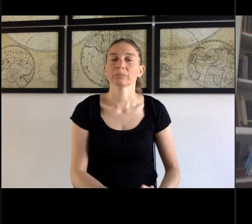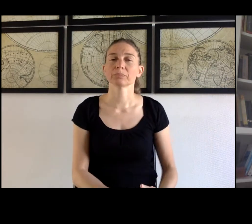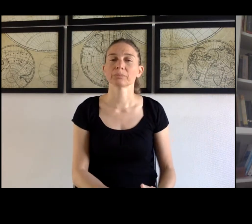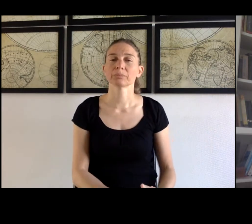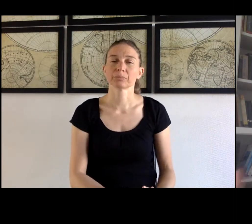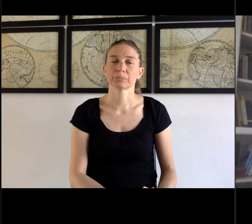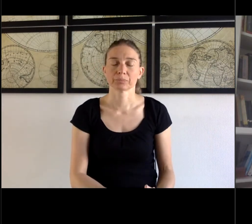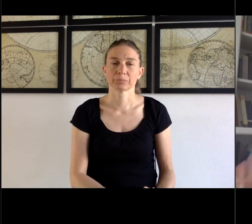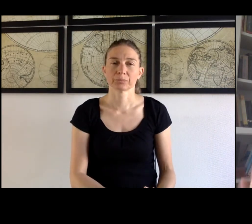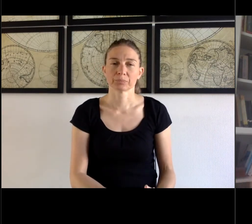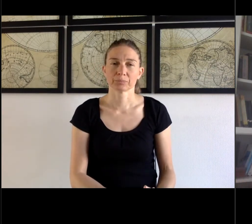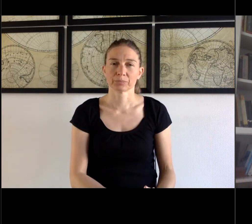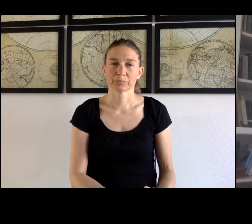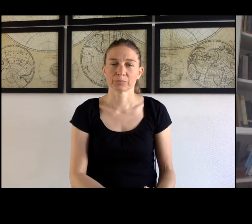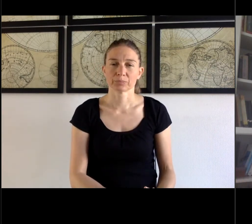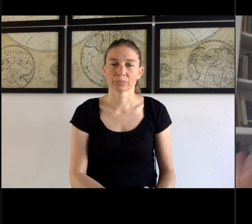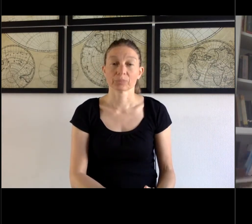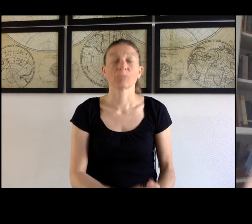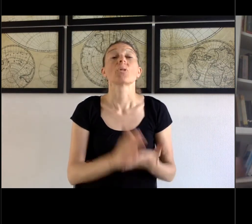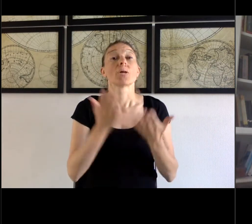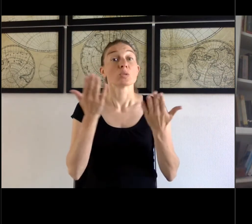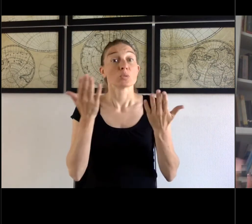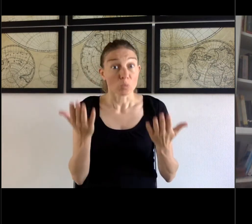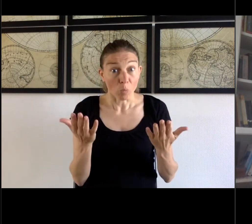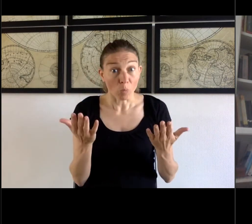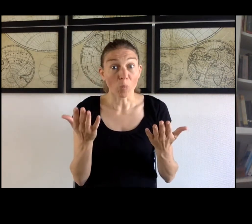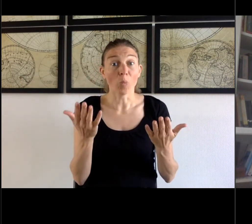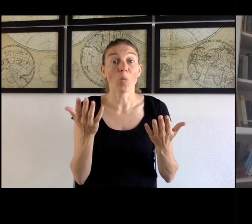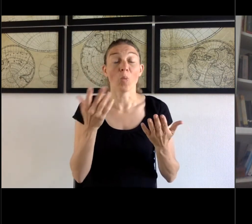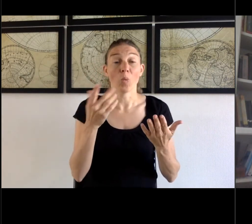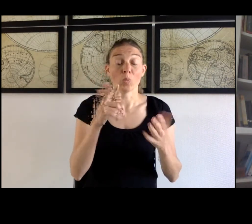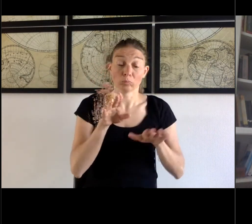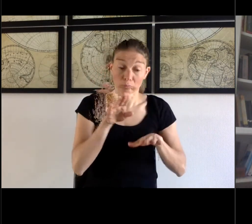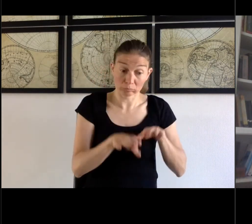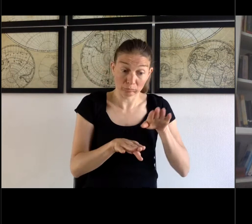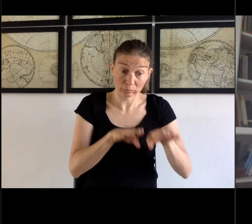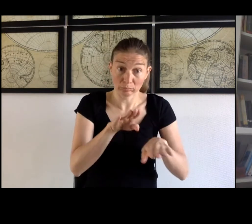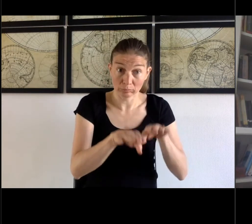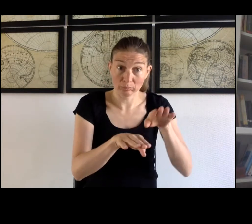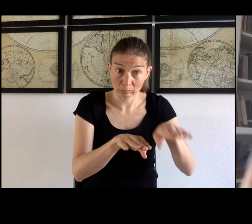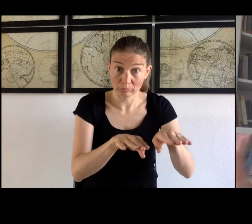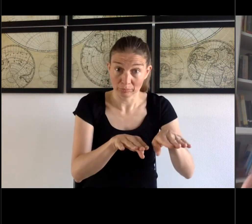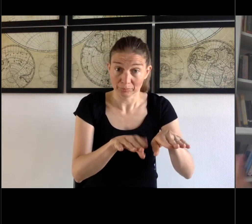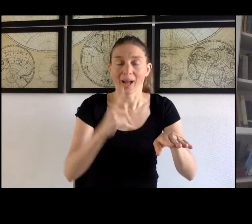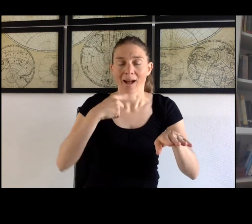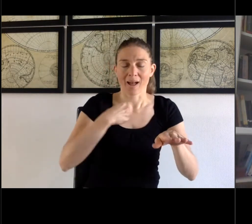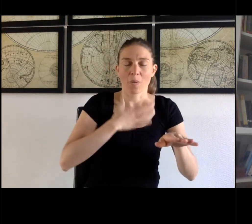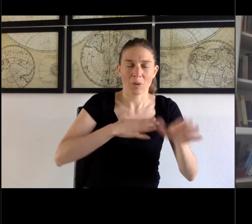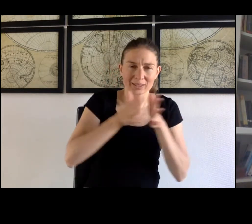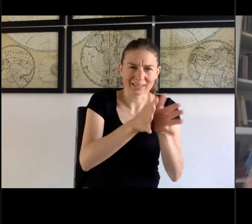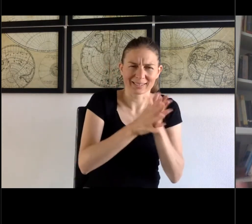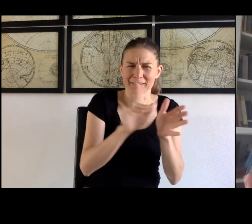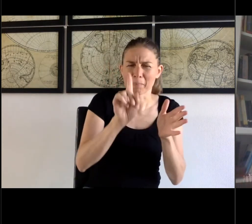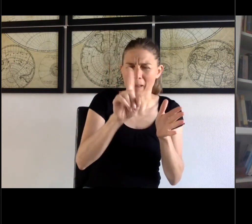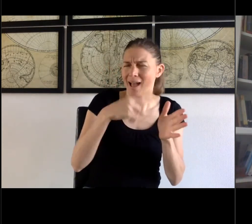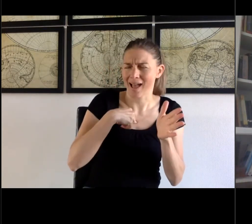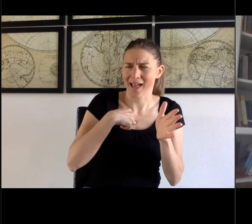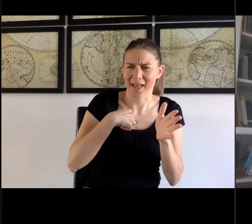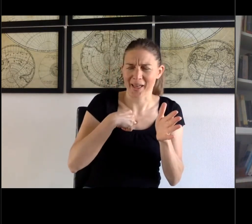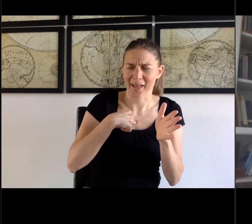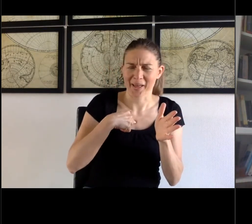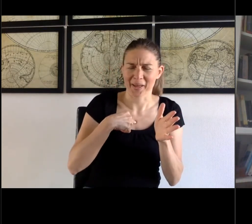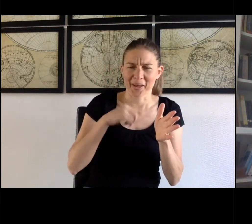make sure that when doing that, and I will try to avoid overlapping because I know that many of you will be talking about this, but how do we ensure some